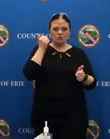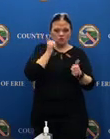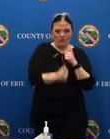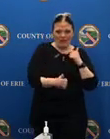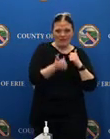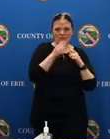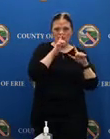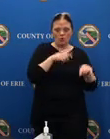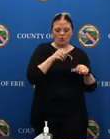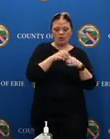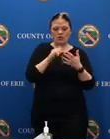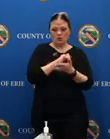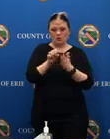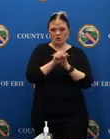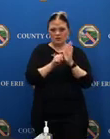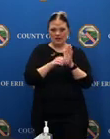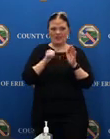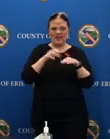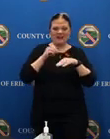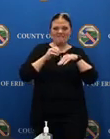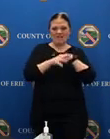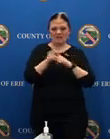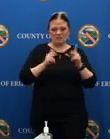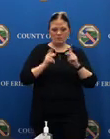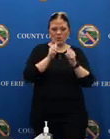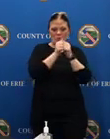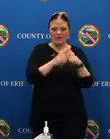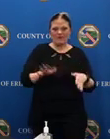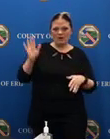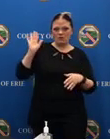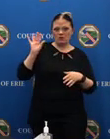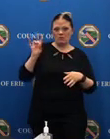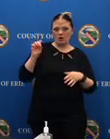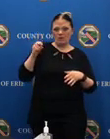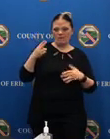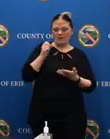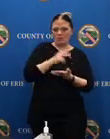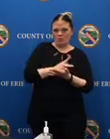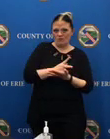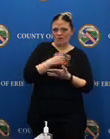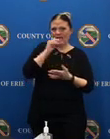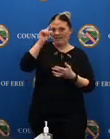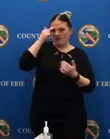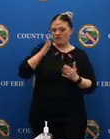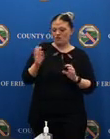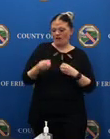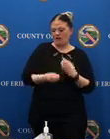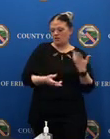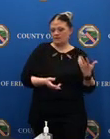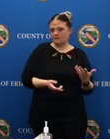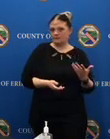order in New York State that affects the public without the approval of the New York State Department of Health and the governor's office.